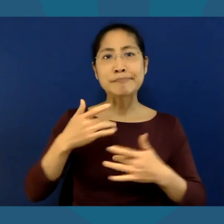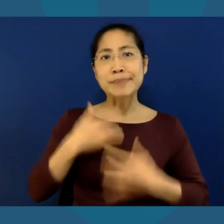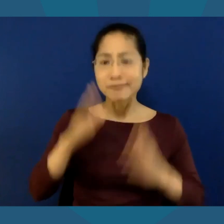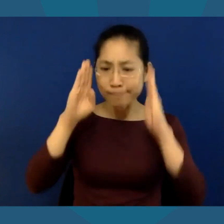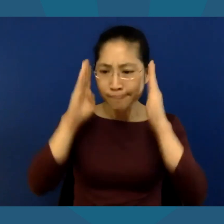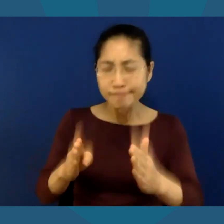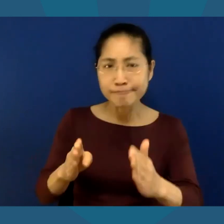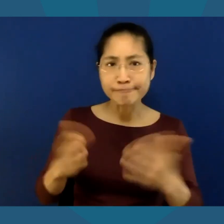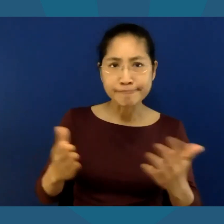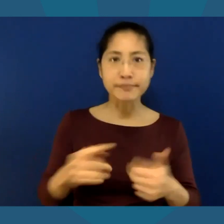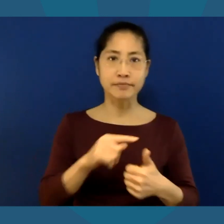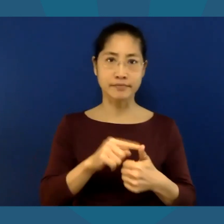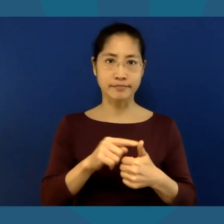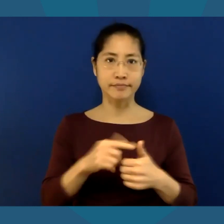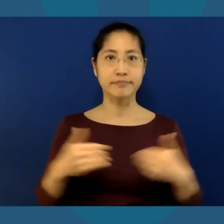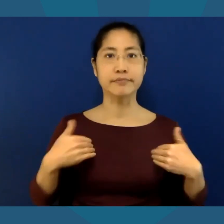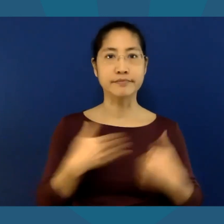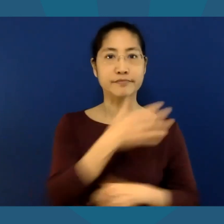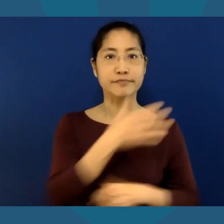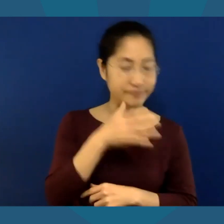agriculture, and farming.